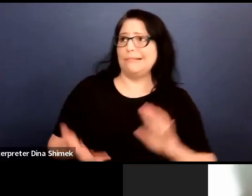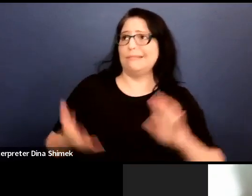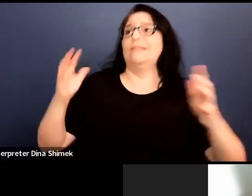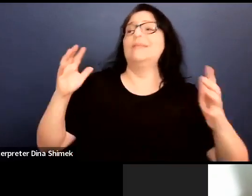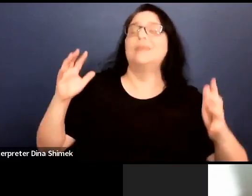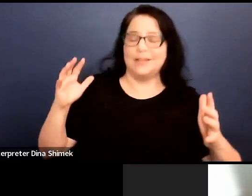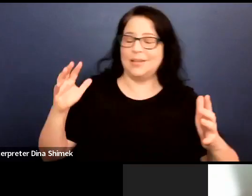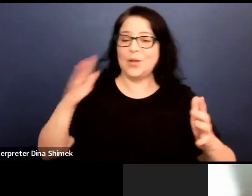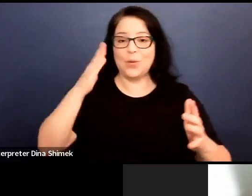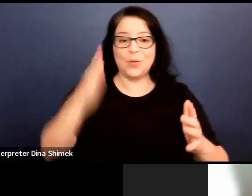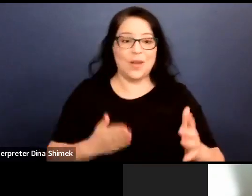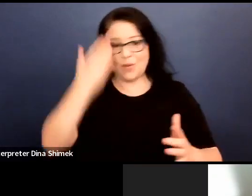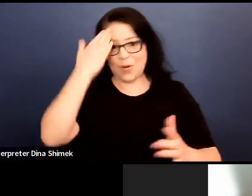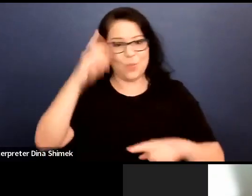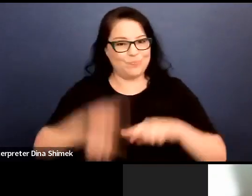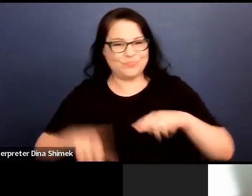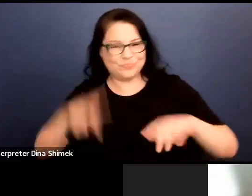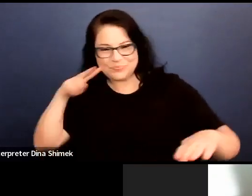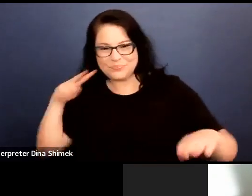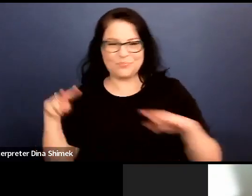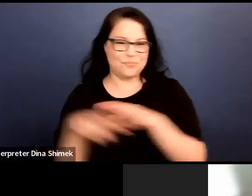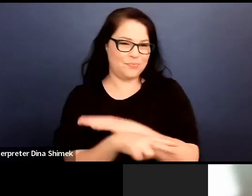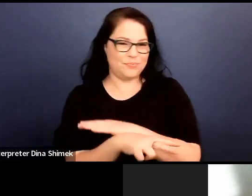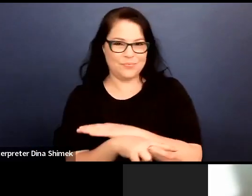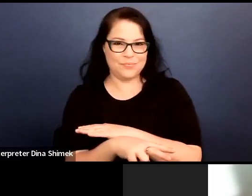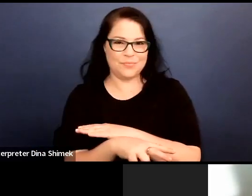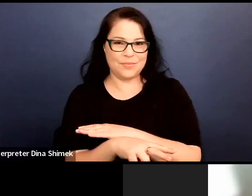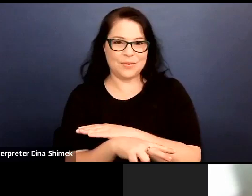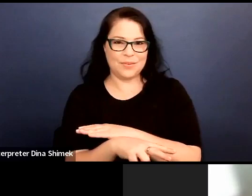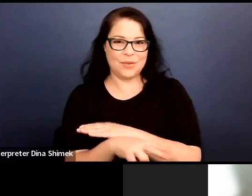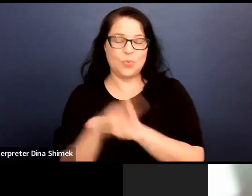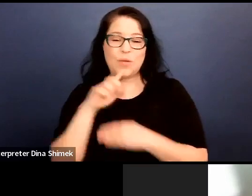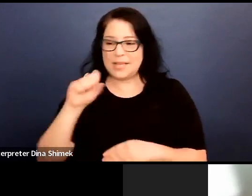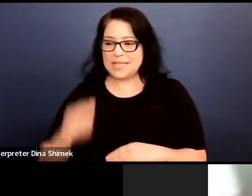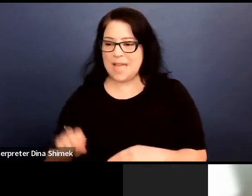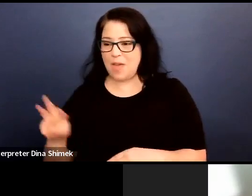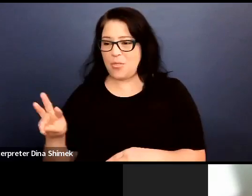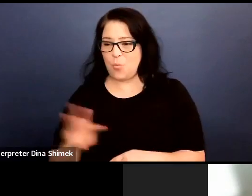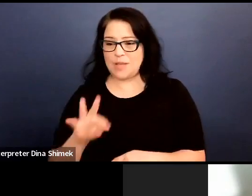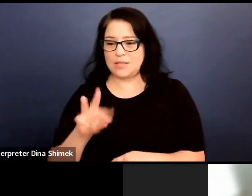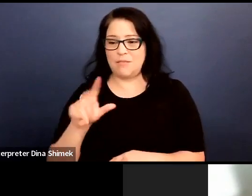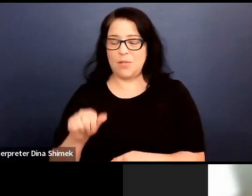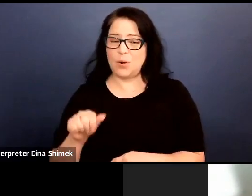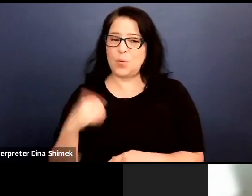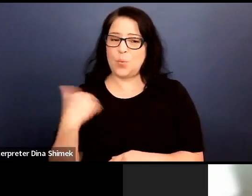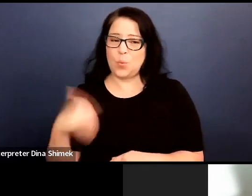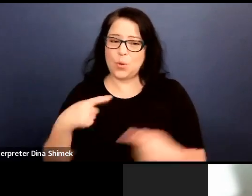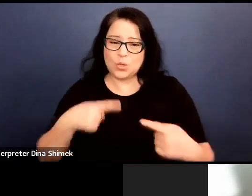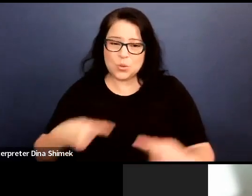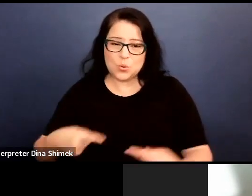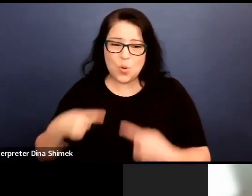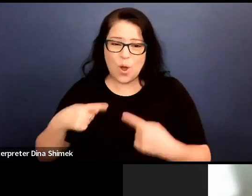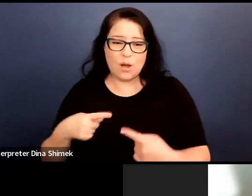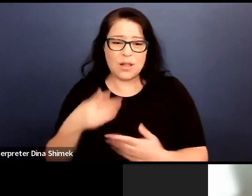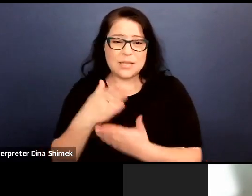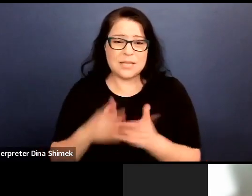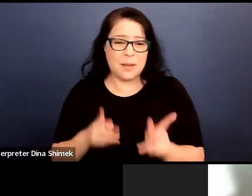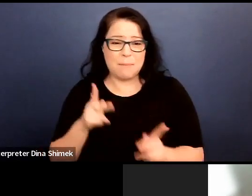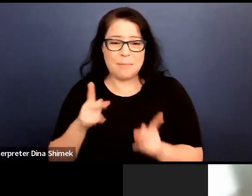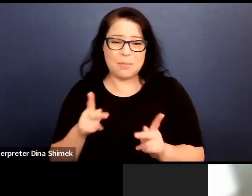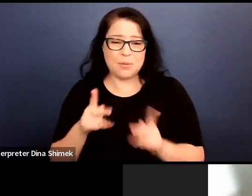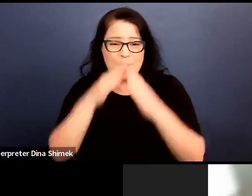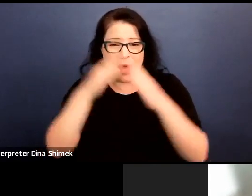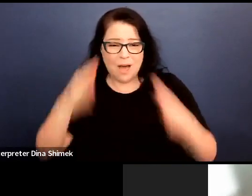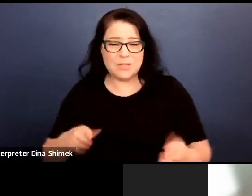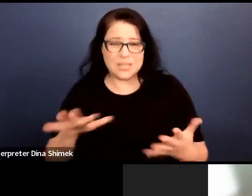because you never know. We think of our friends down there in Southwest Florida that are going through this who have lost homes or